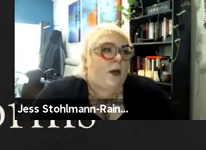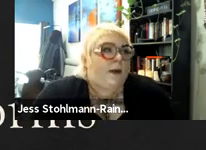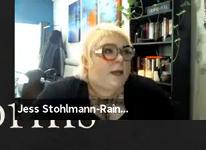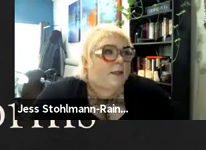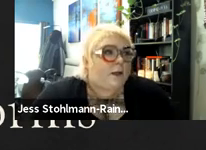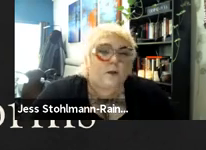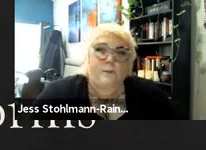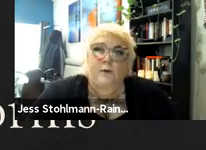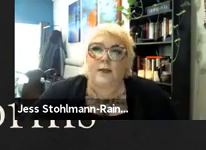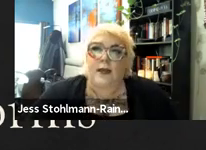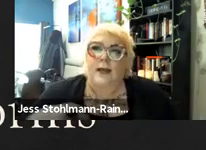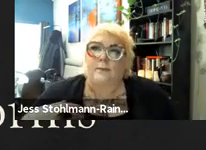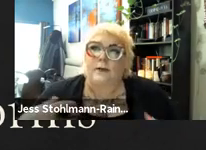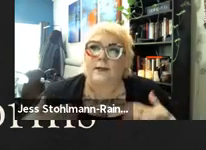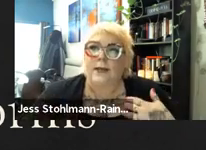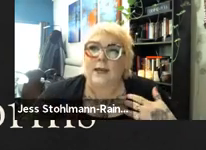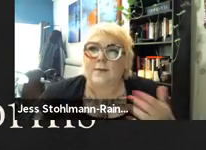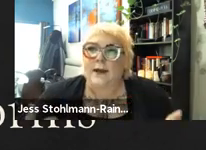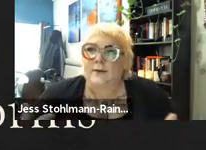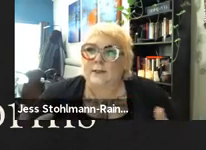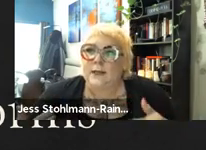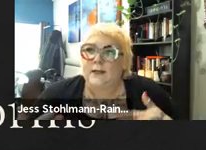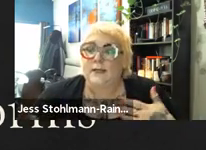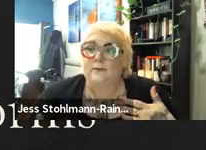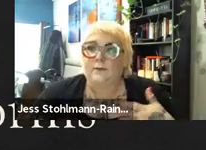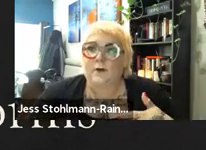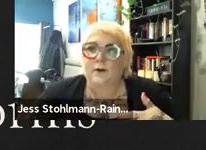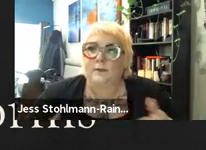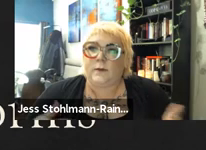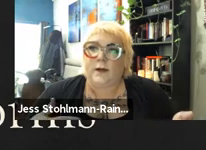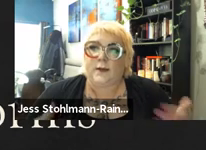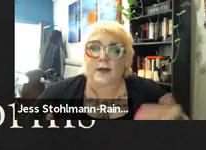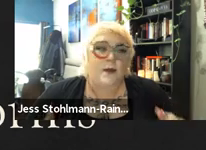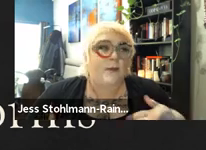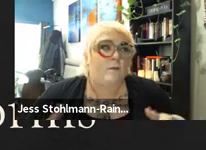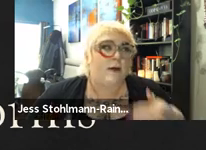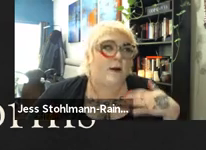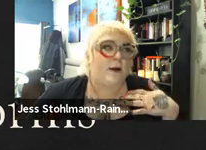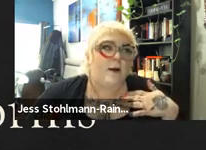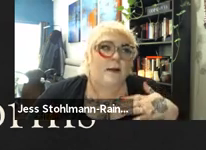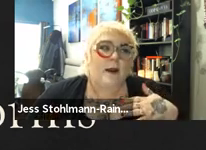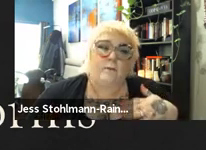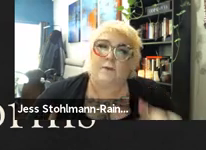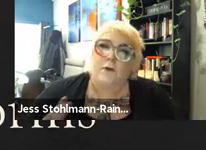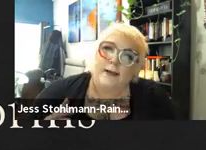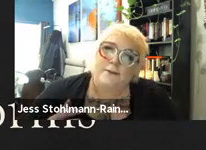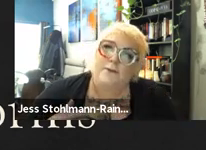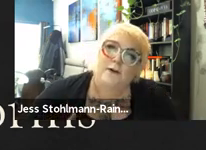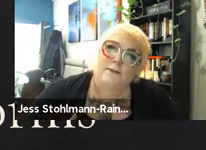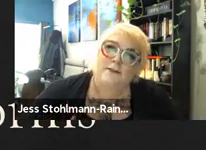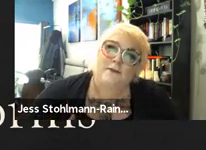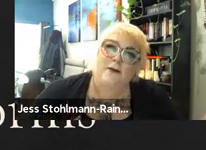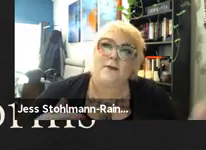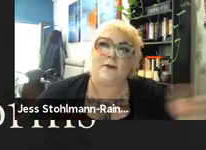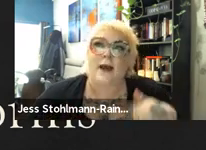um i think it's also important that as we're thinking about these reforms we are thinking about whether they are reformist